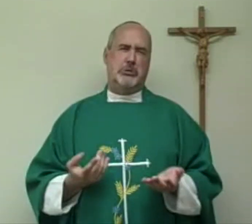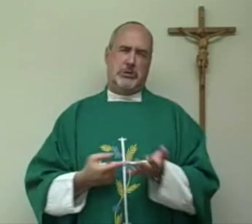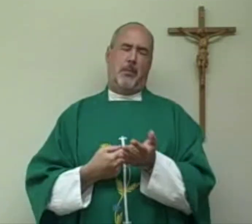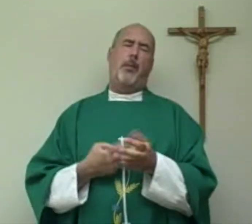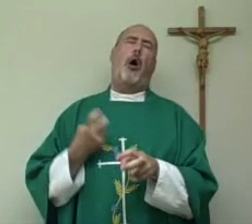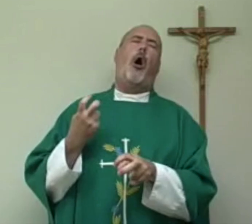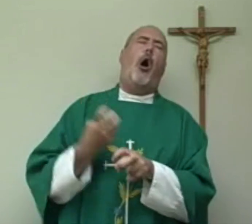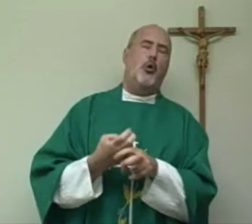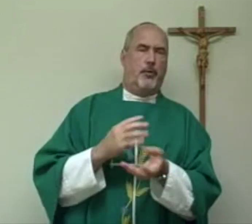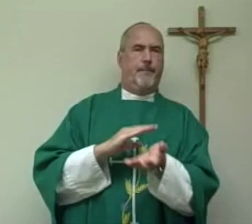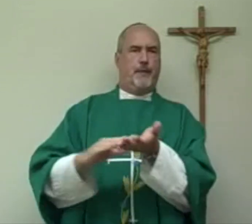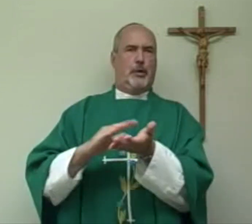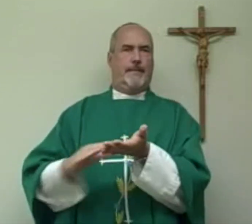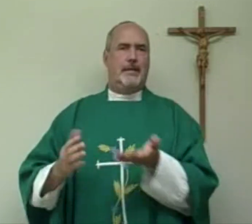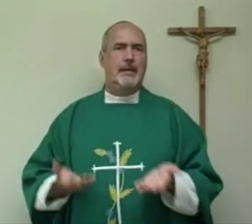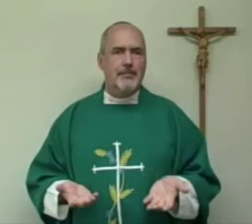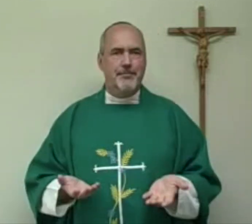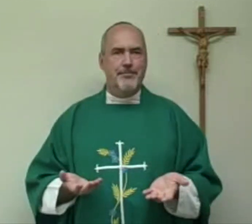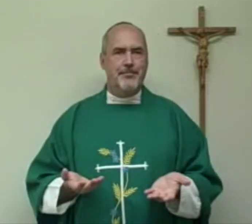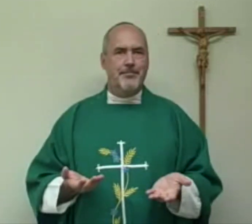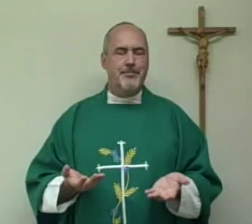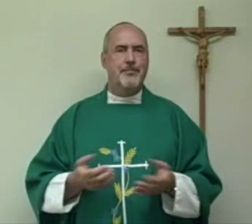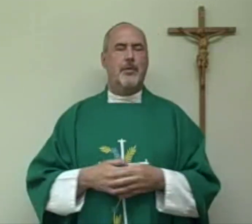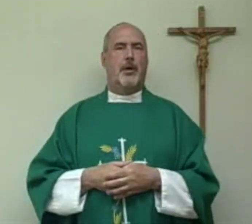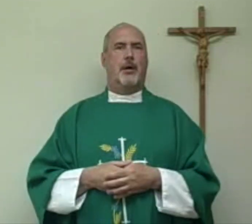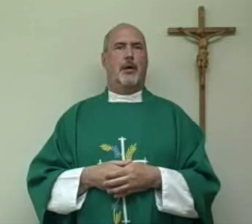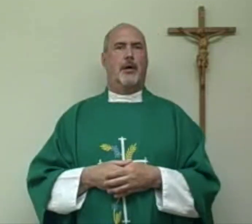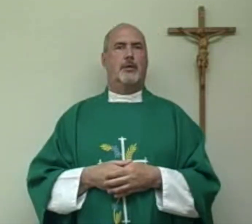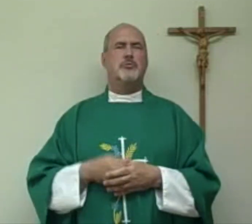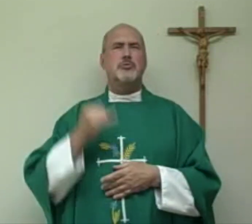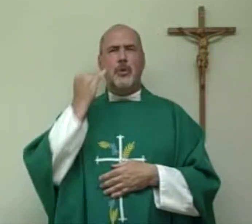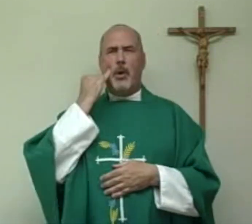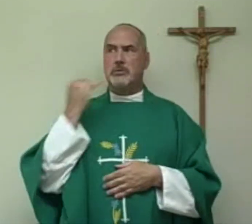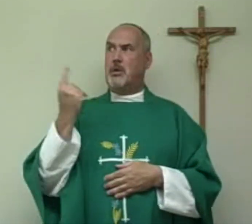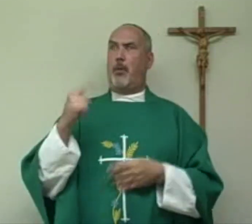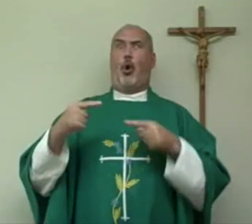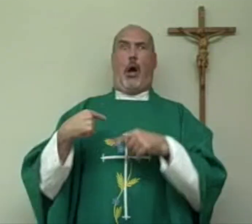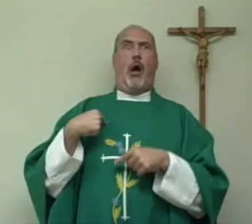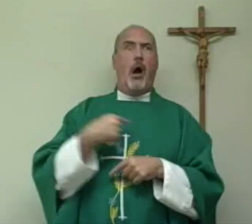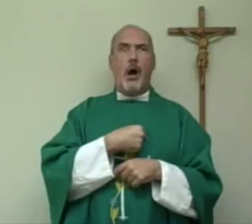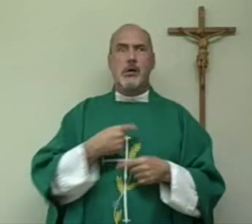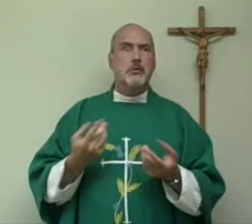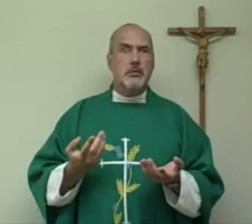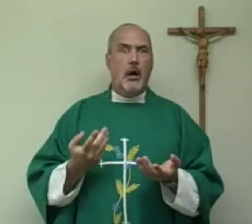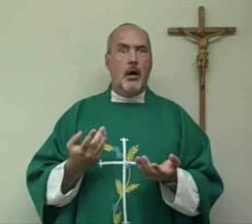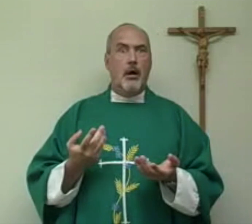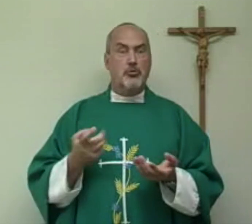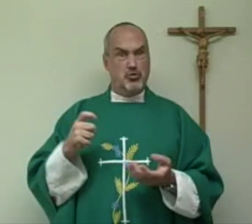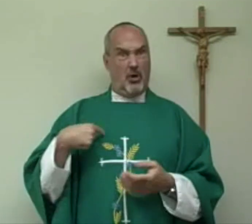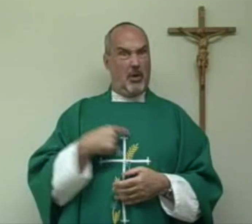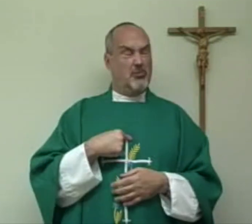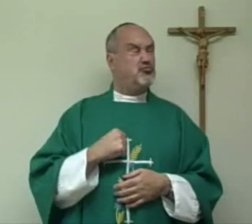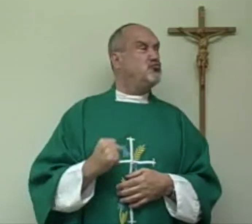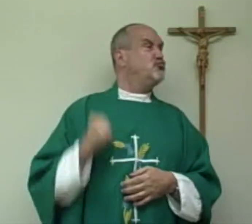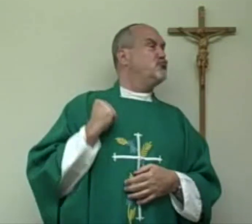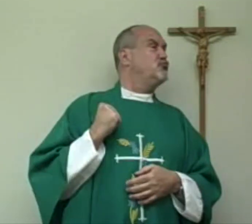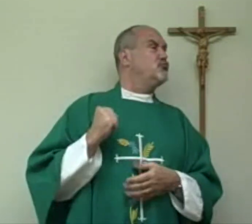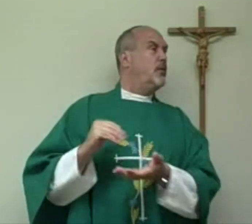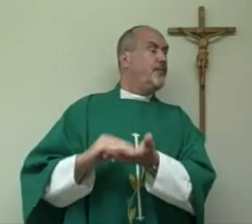when someone hurts us or wrongs us, it can be very difficult for us to forgive them. When someone hurts us,